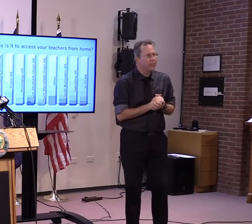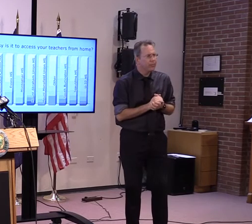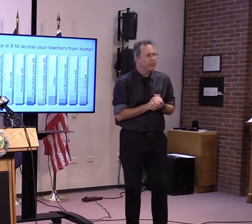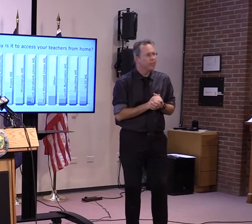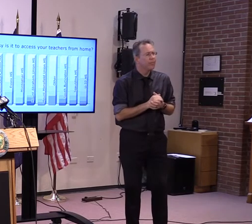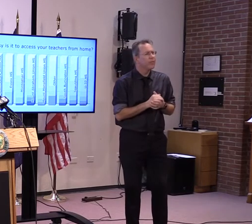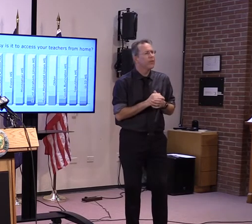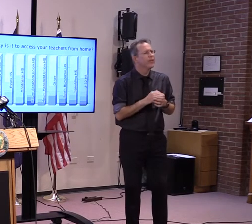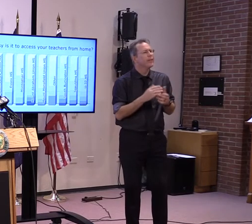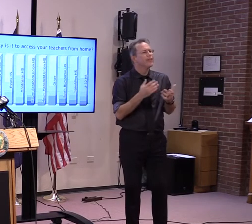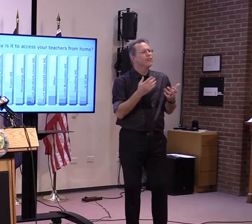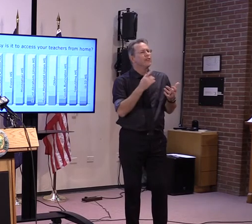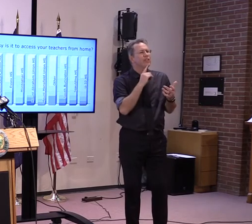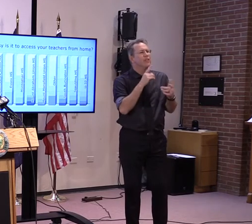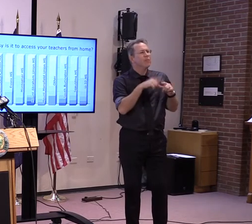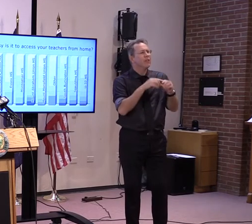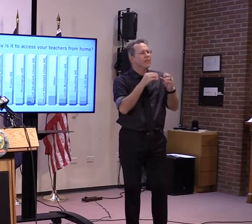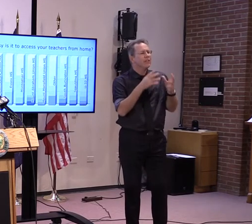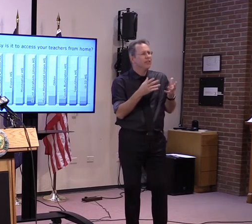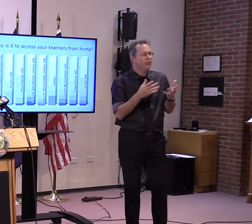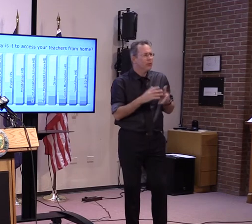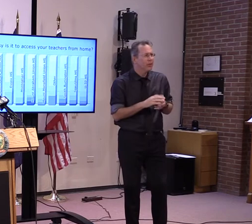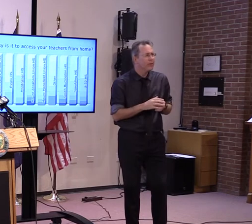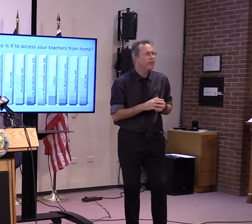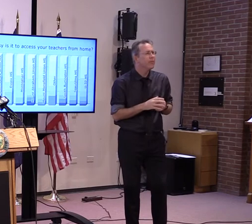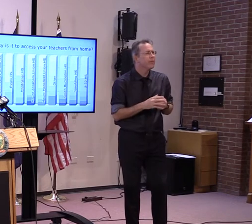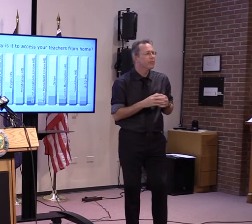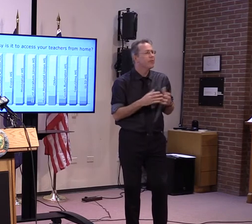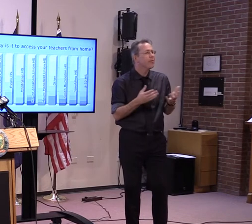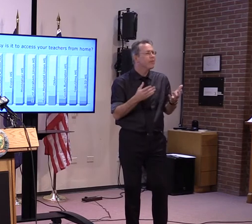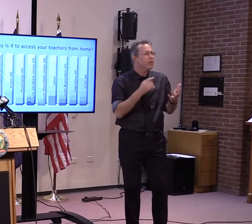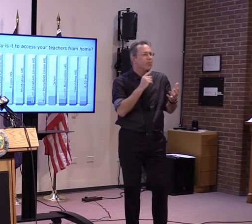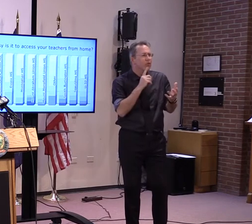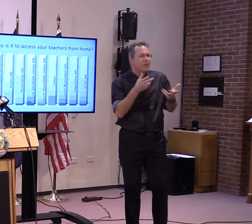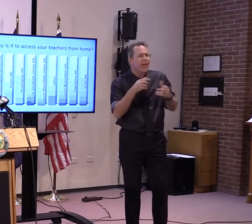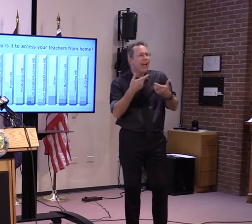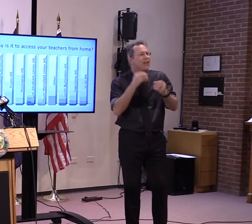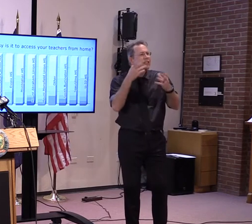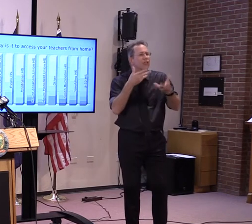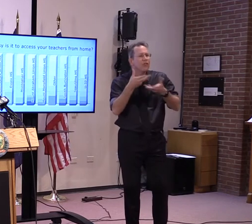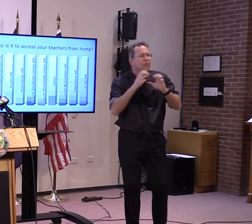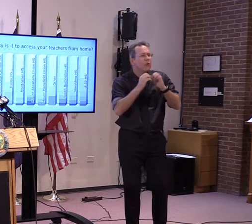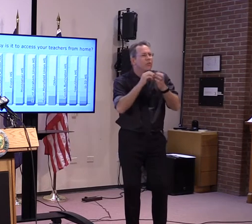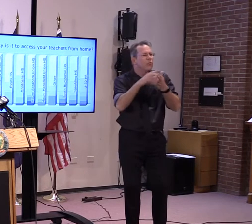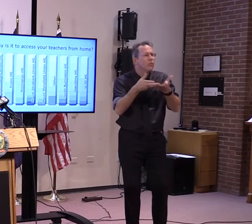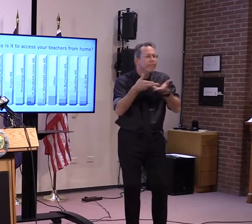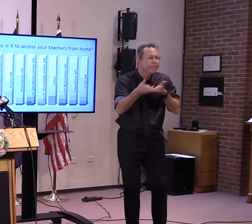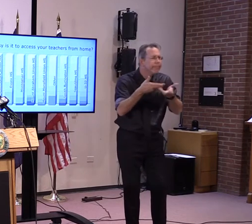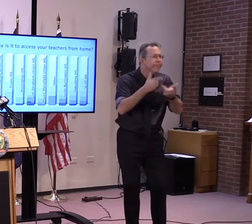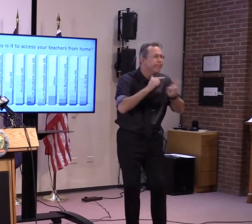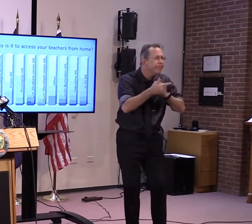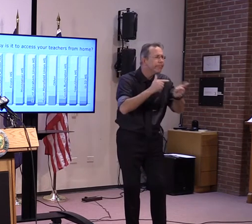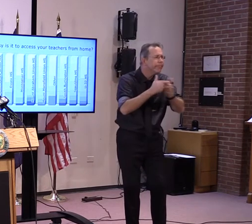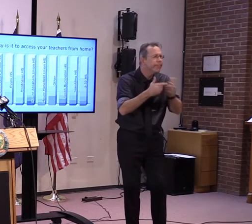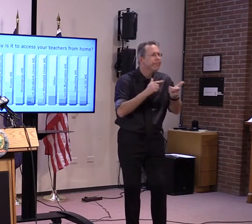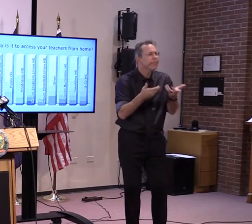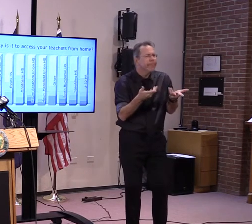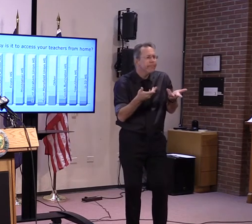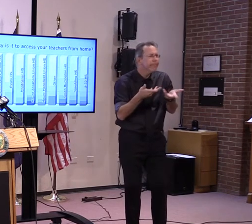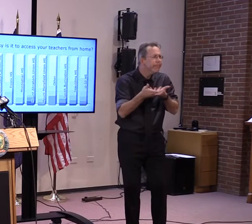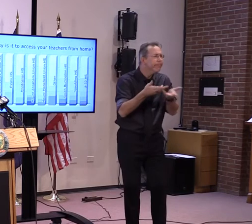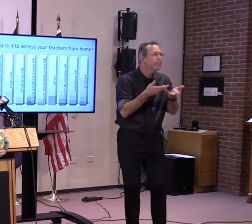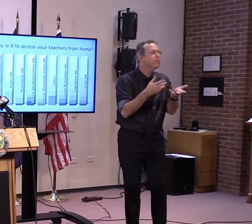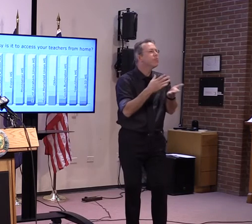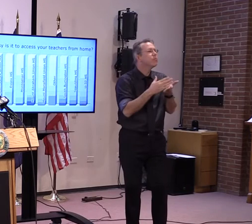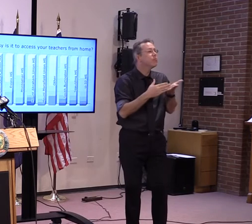answering questions. And then some schools have not been, as you can see, Mount Abraham Union, which